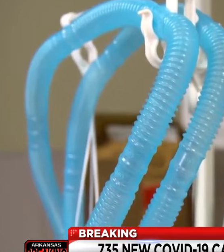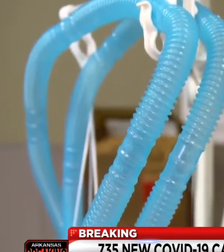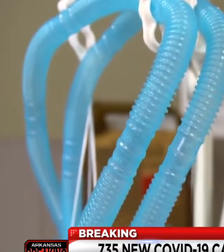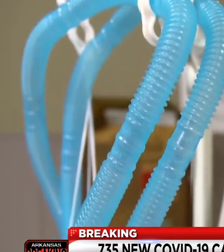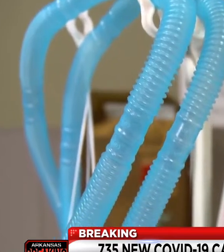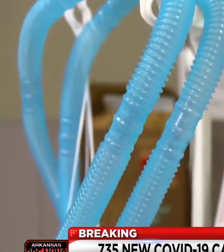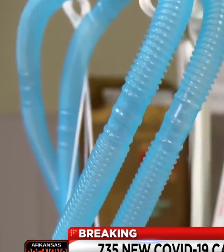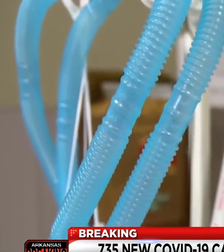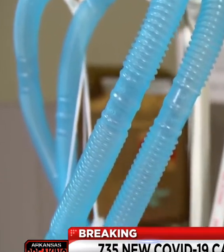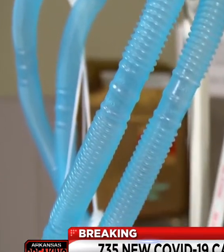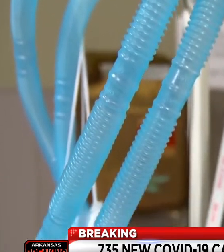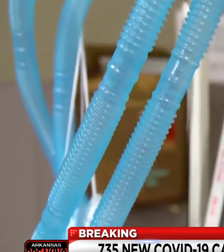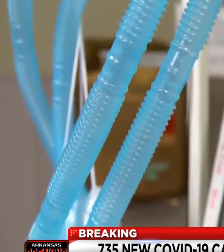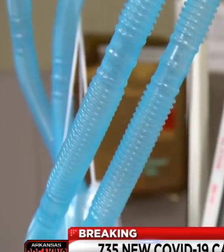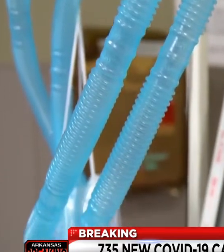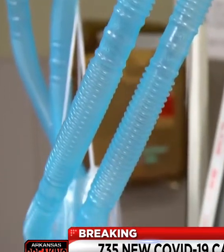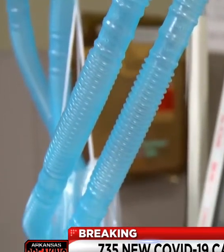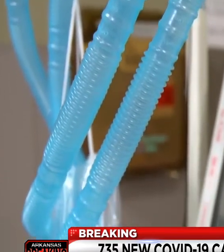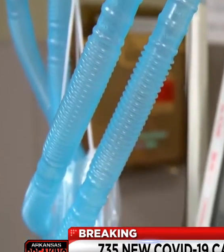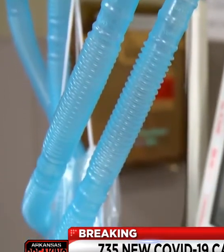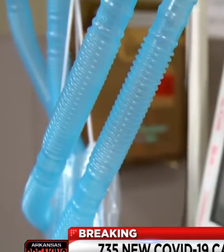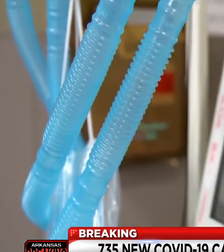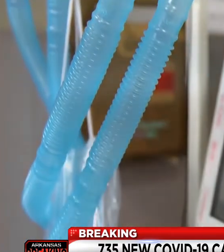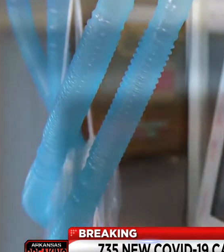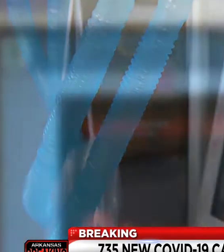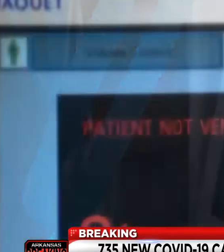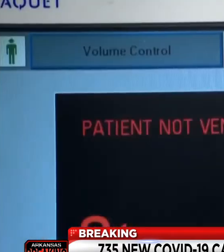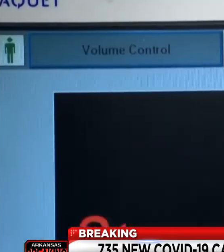from 2 reported yesterday.